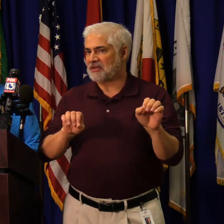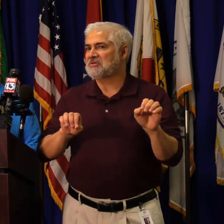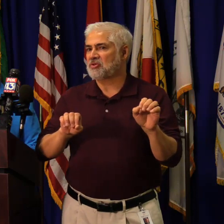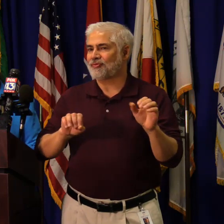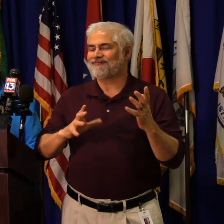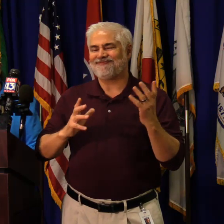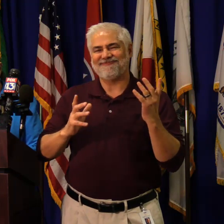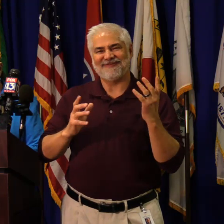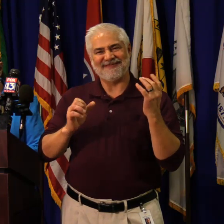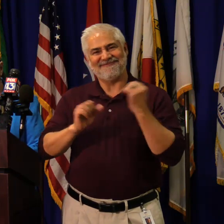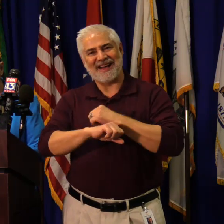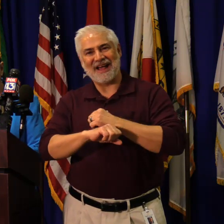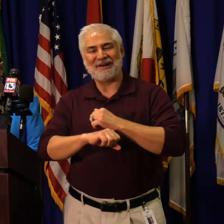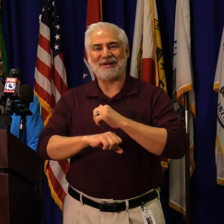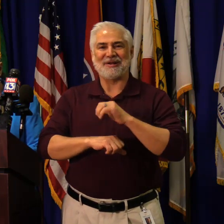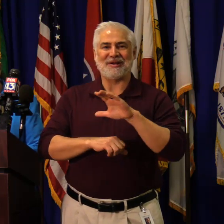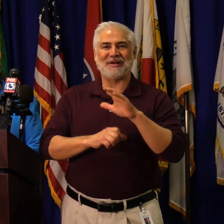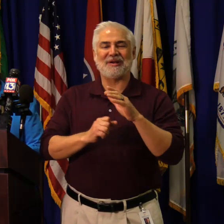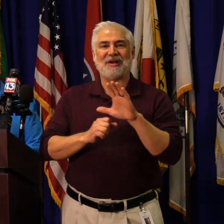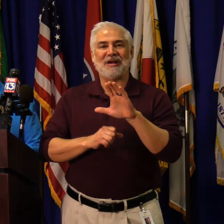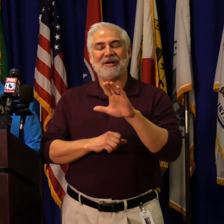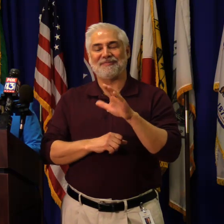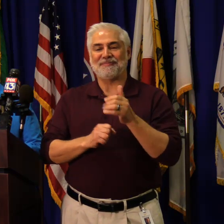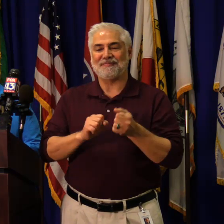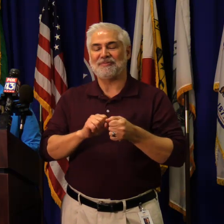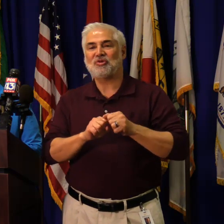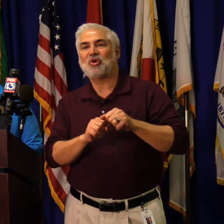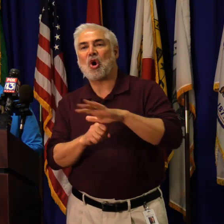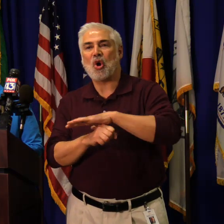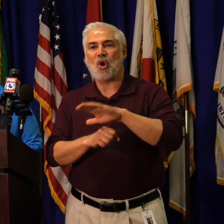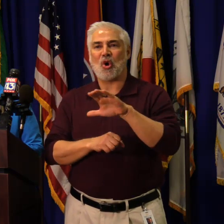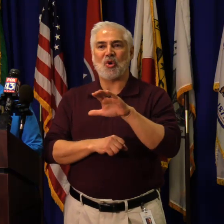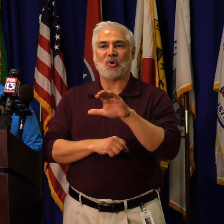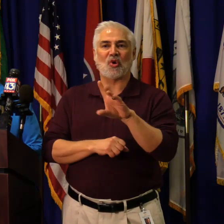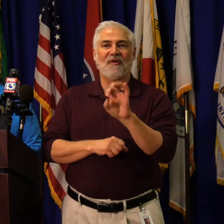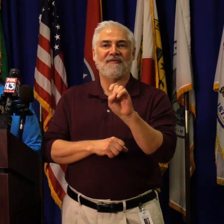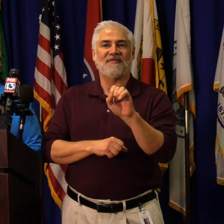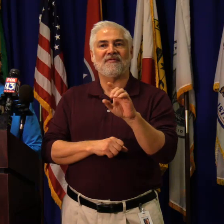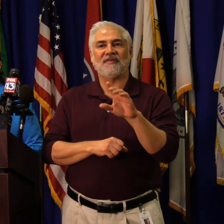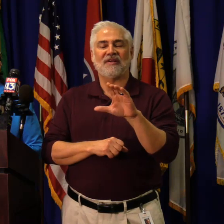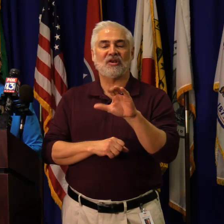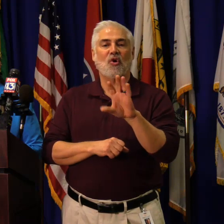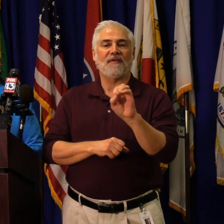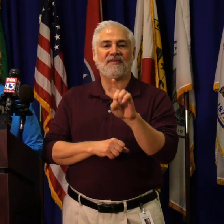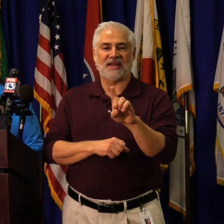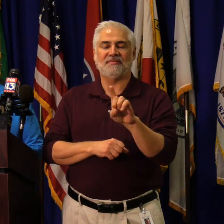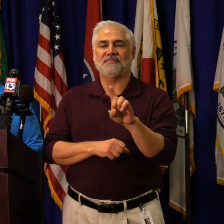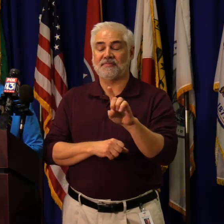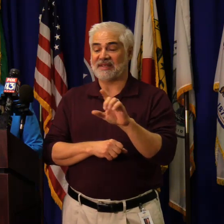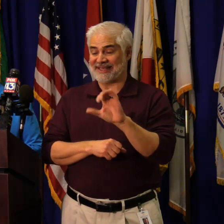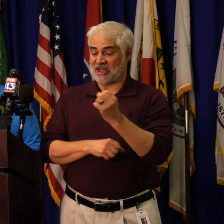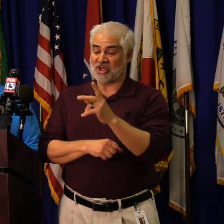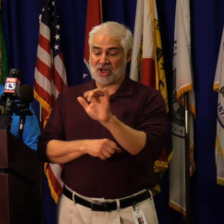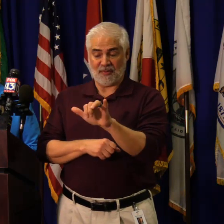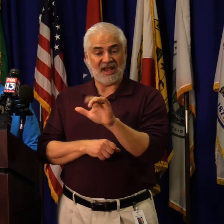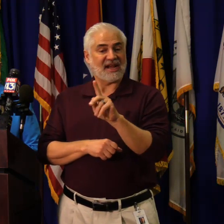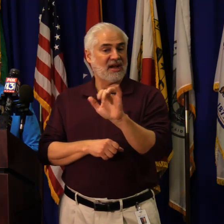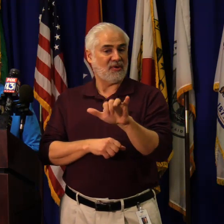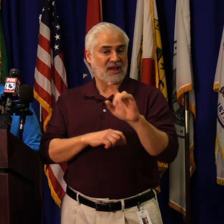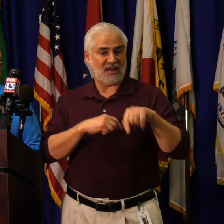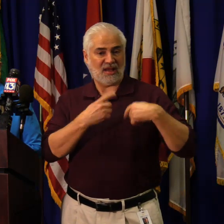fight the COVID pandemic locally. So Shelby County is currently up to 379